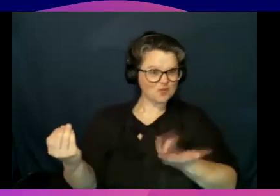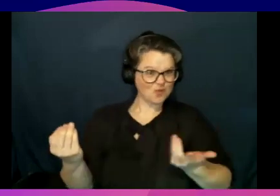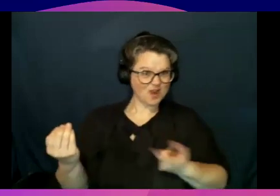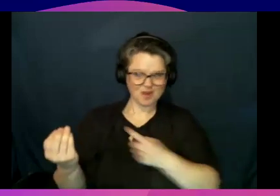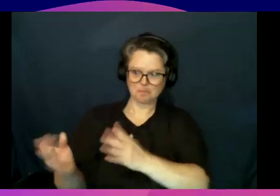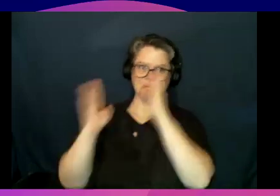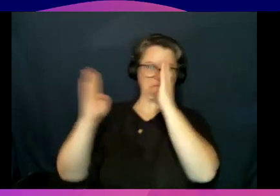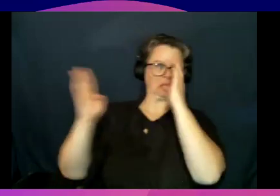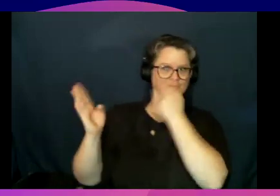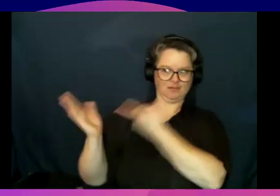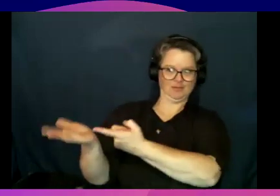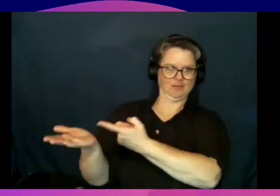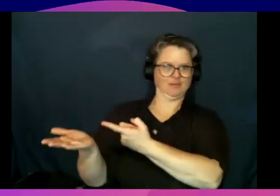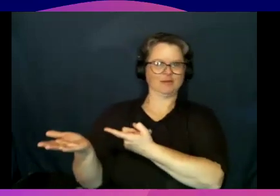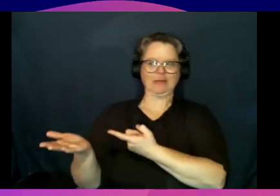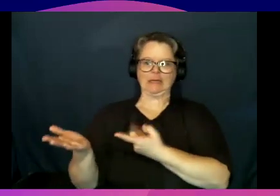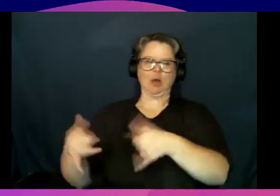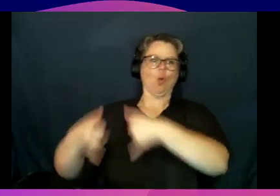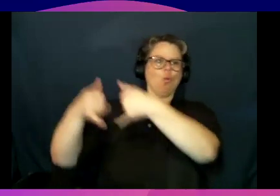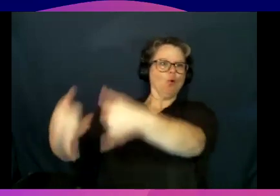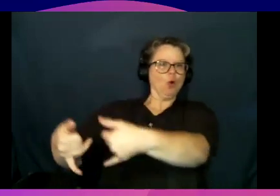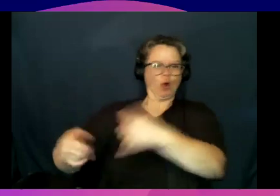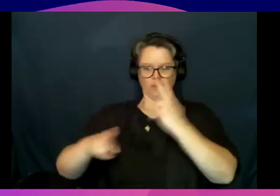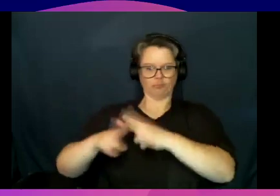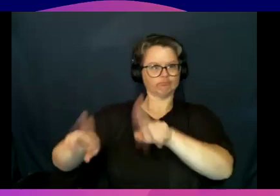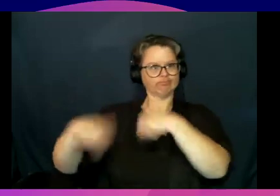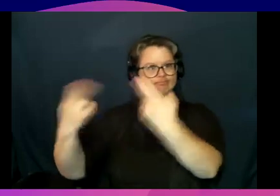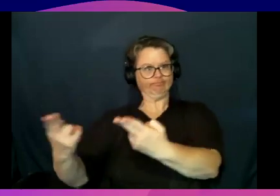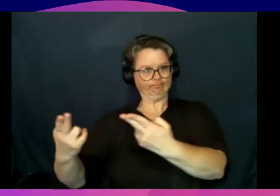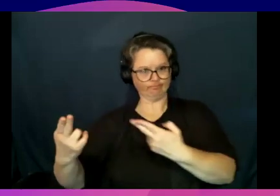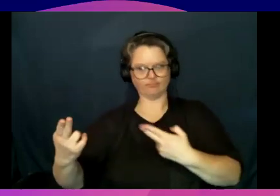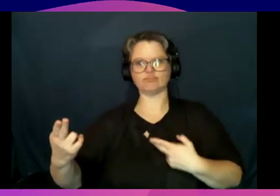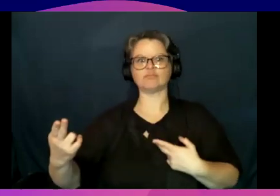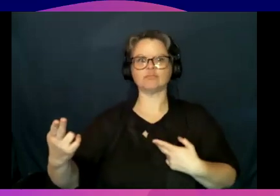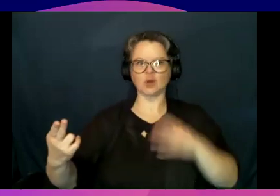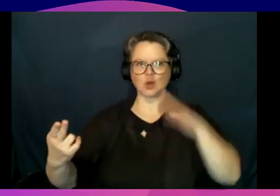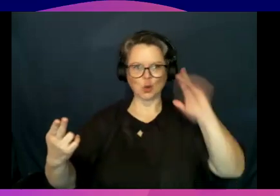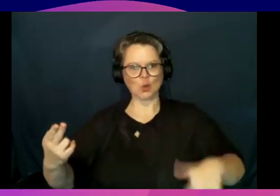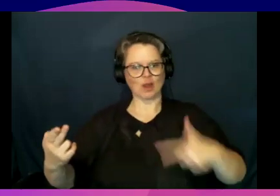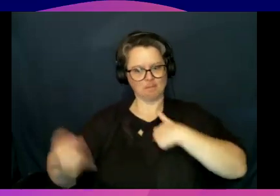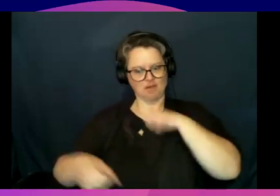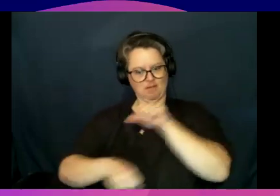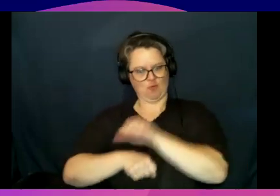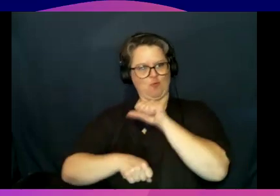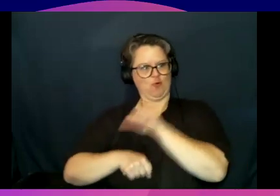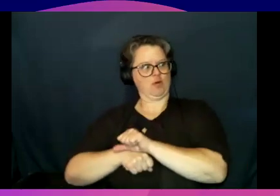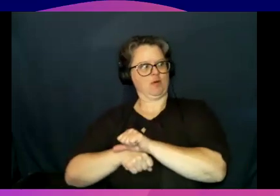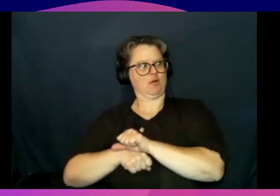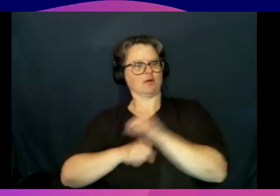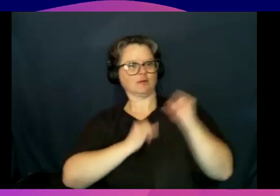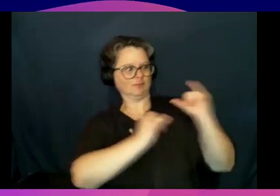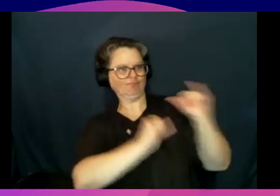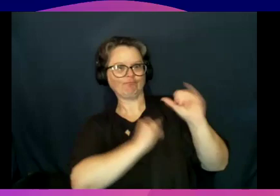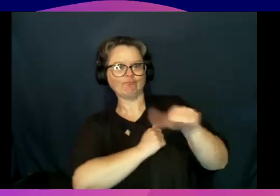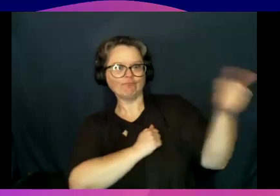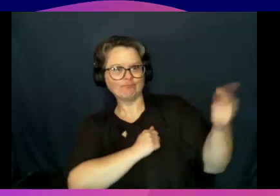folks some recognition and teams that kind of recognition of the fact that they are doing this difficult work in a difficult context and